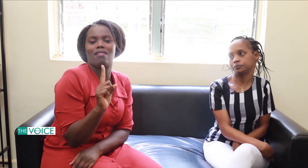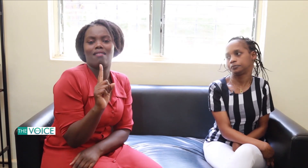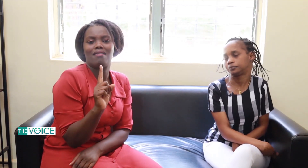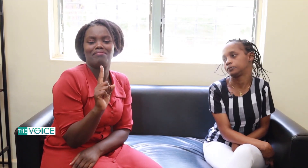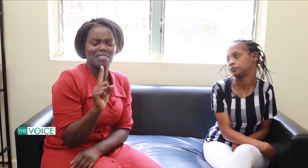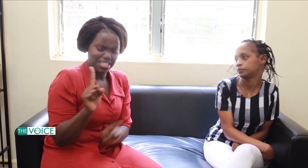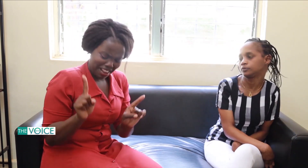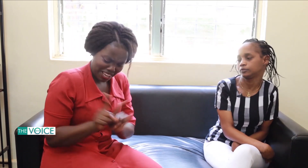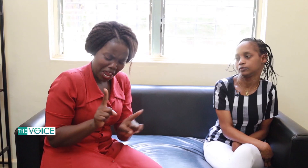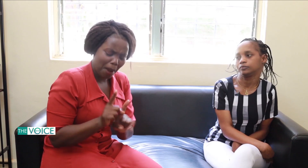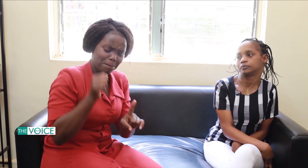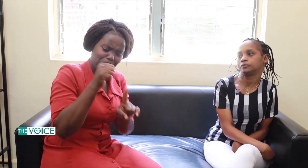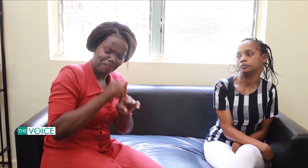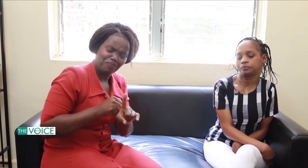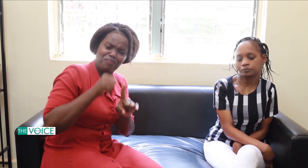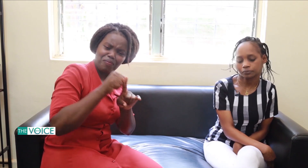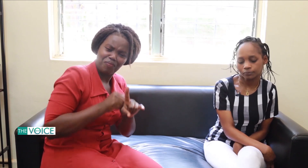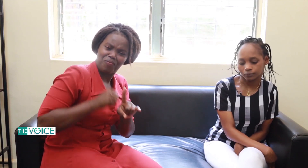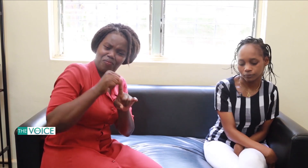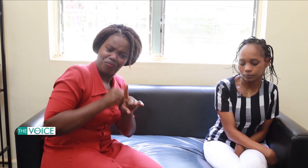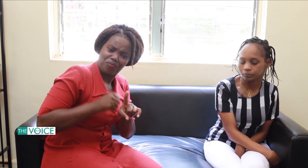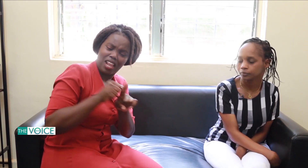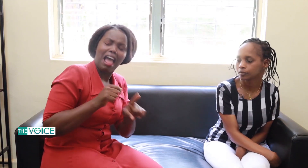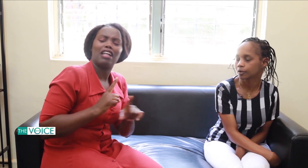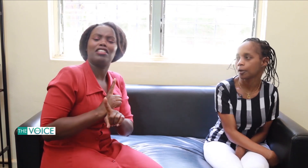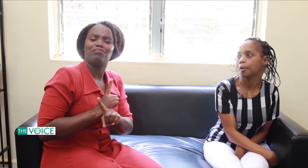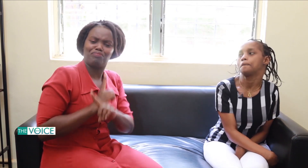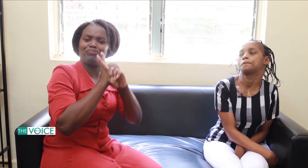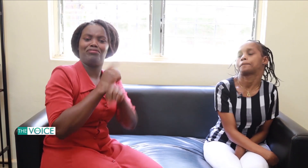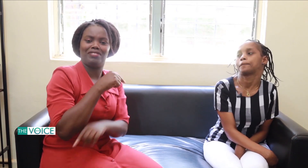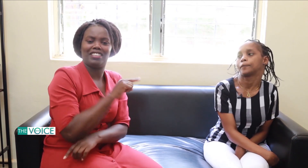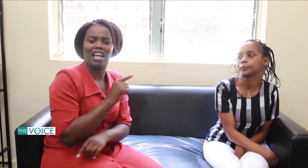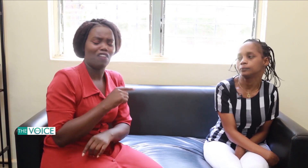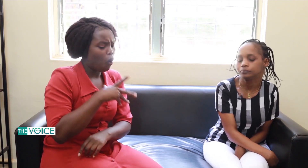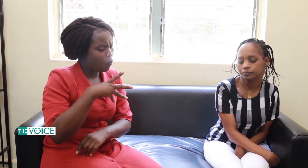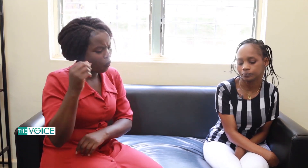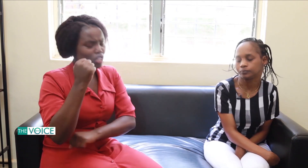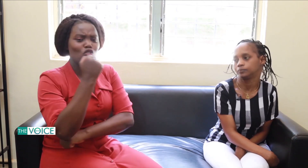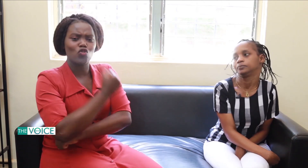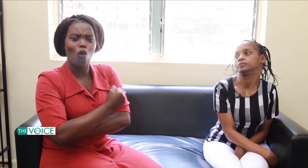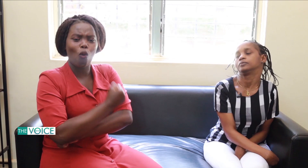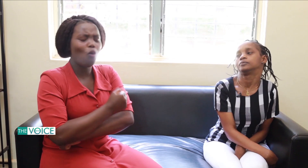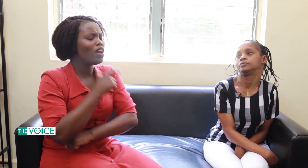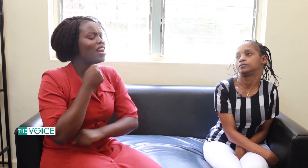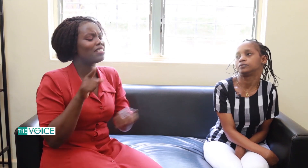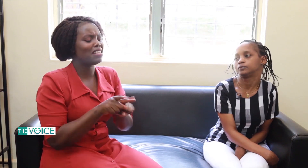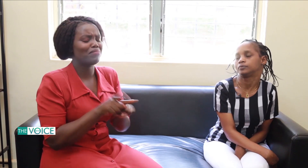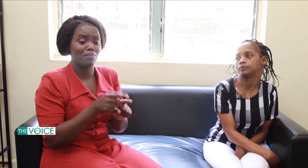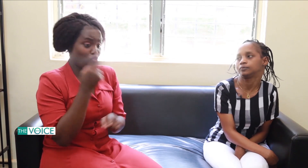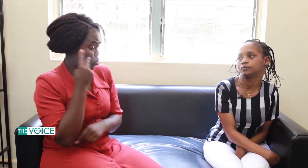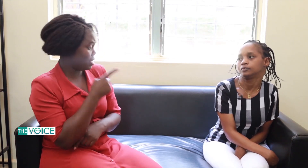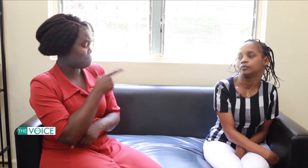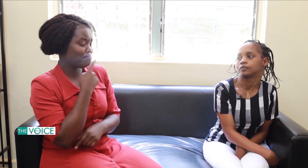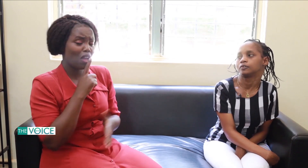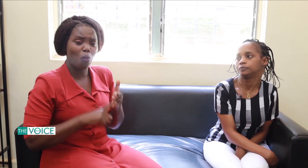She's a mother of one and also an advocate, and she defends herself. She is going